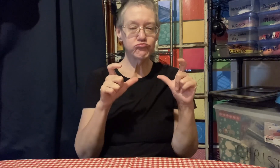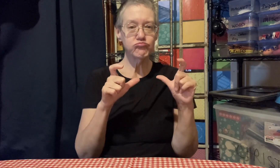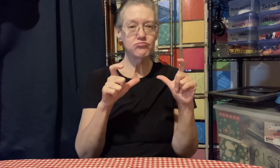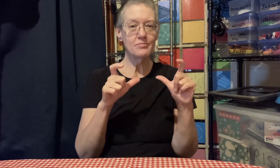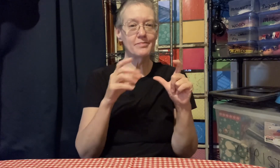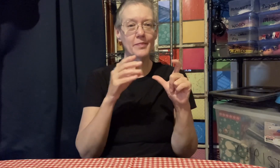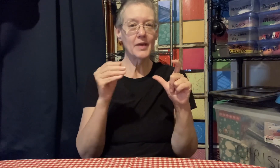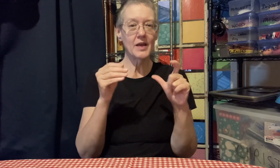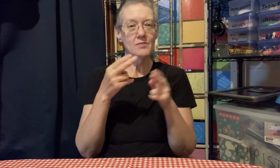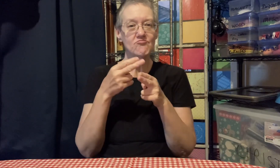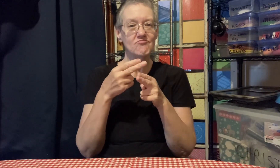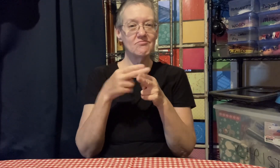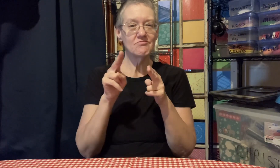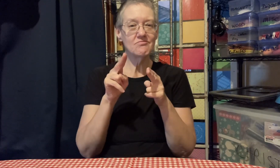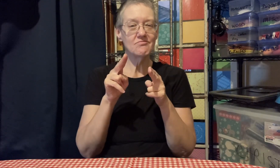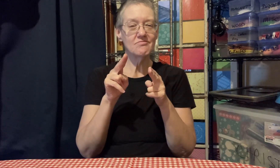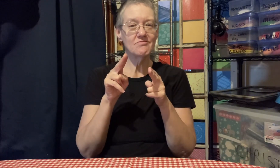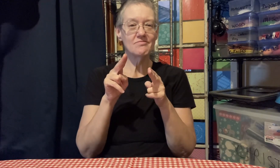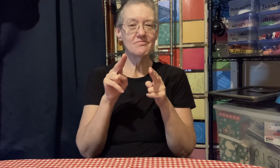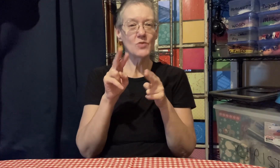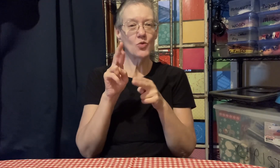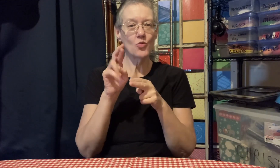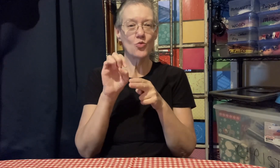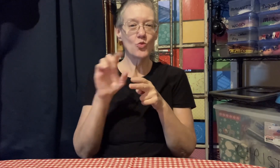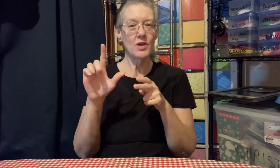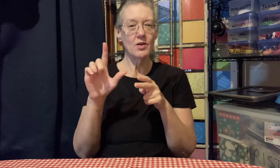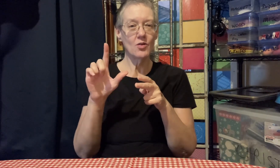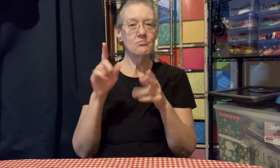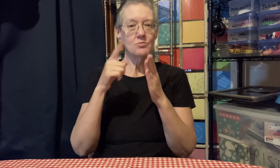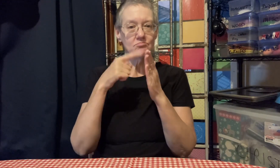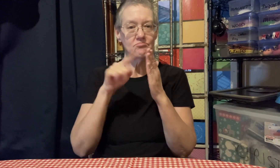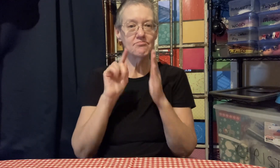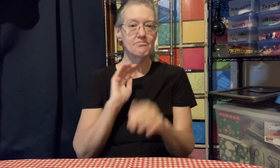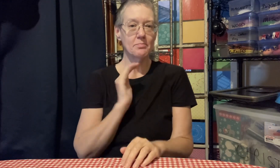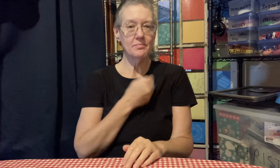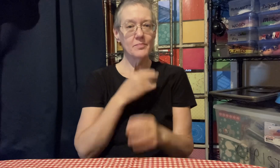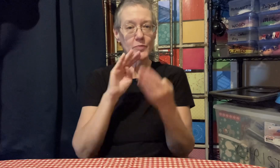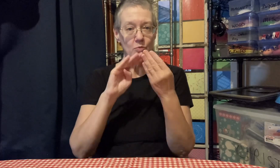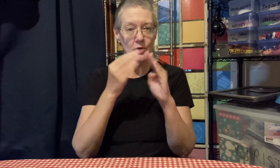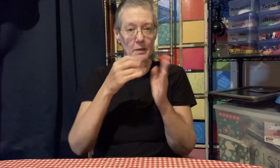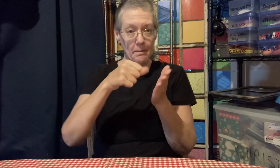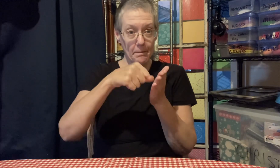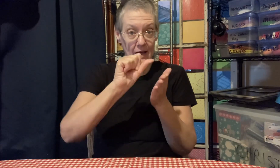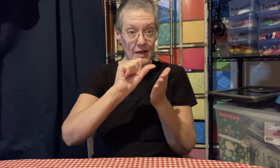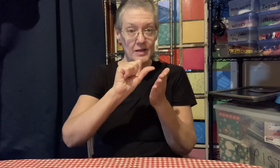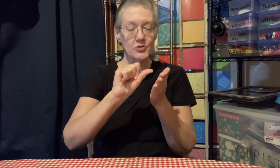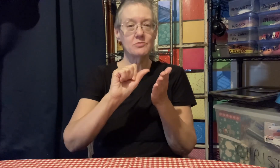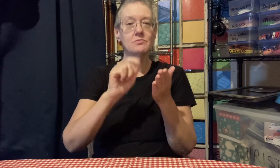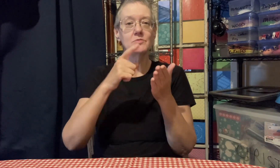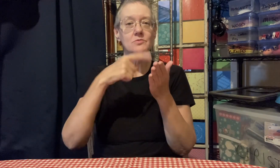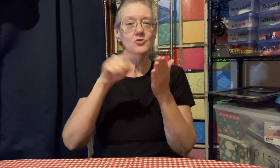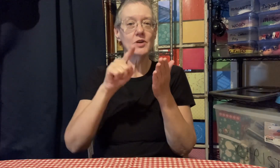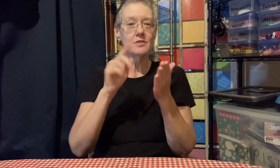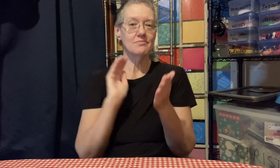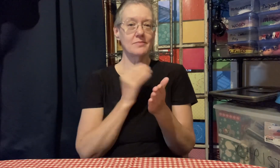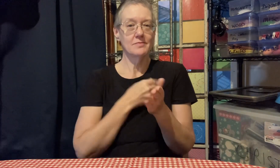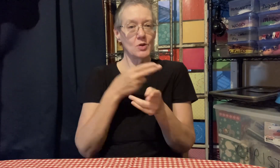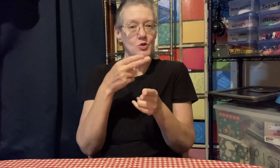I'll try to remember to take pictures and make a short and a reel for Instagram, so check our community page for the pictures.